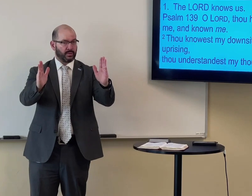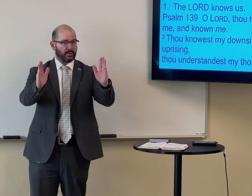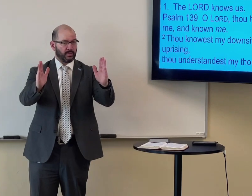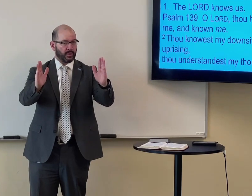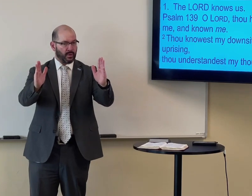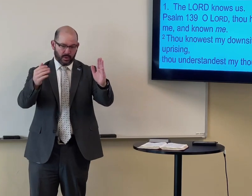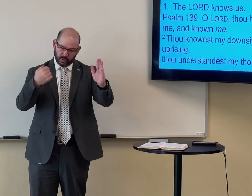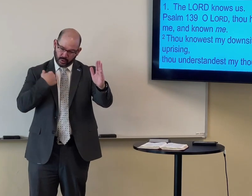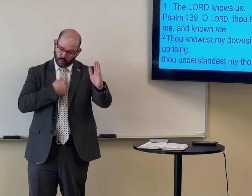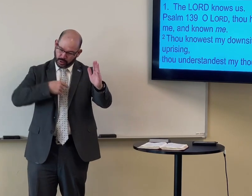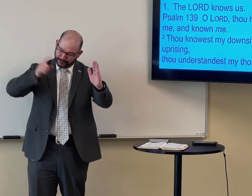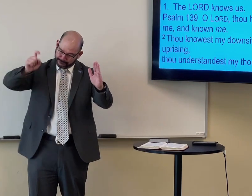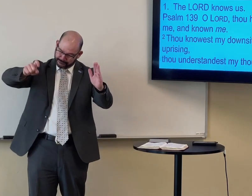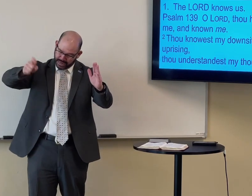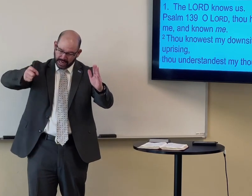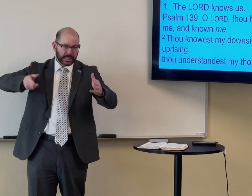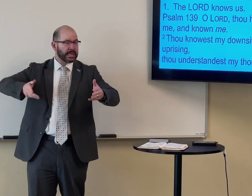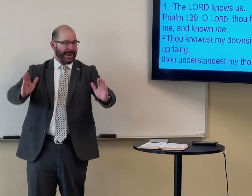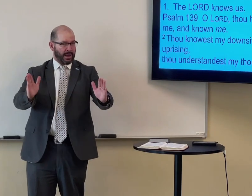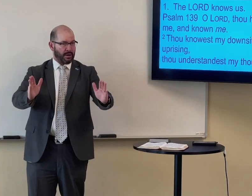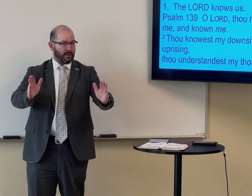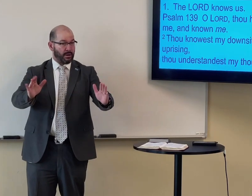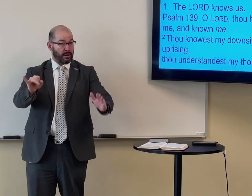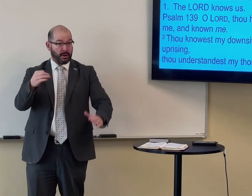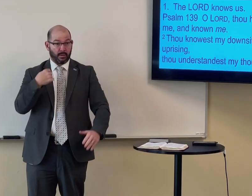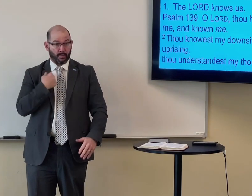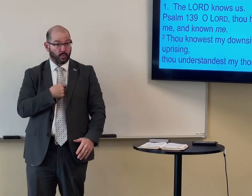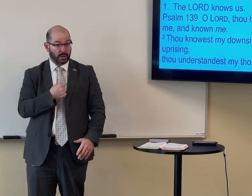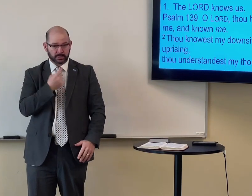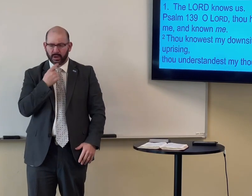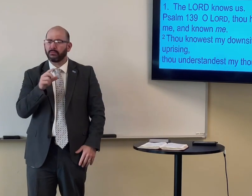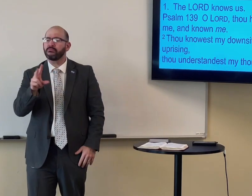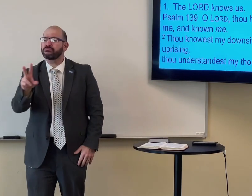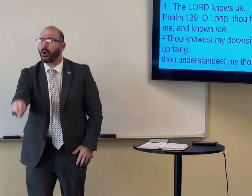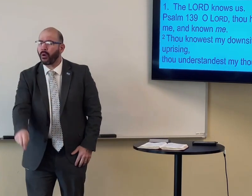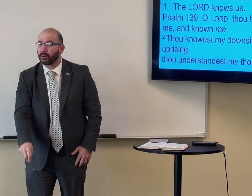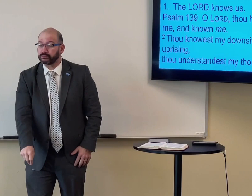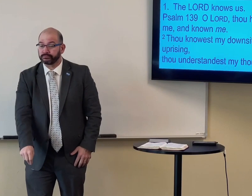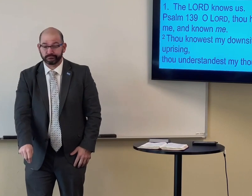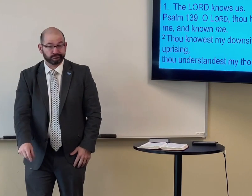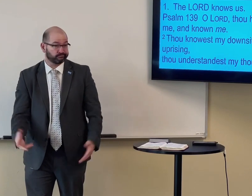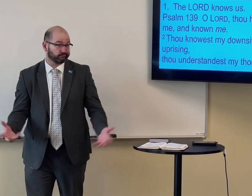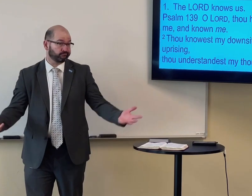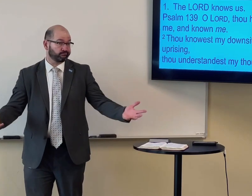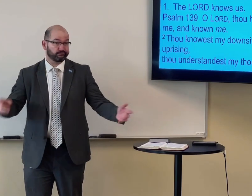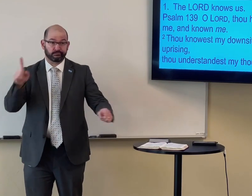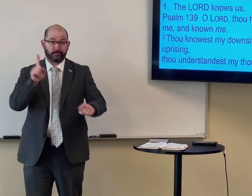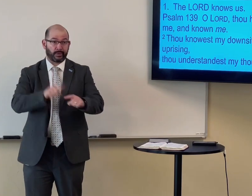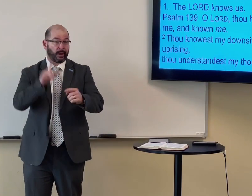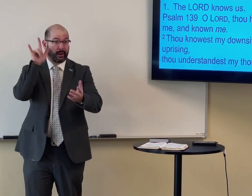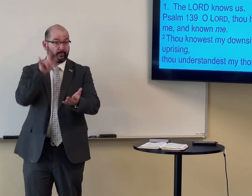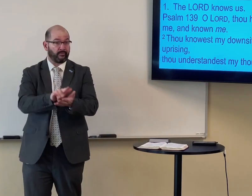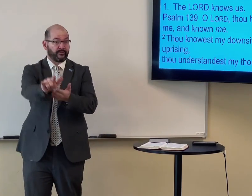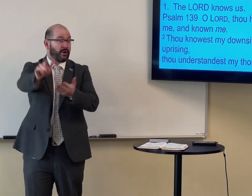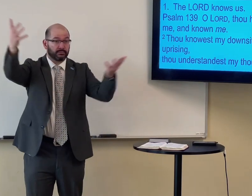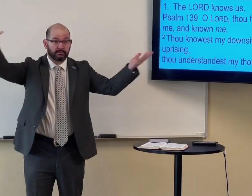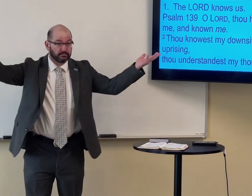And we should allow that. We must allow that. If we say no, guess what? You can't get on the